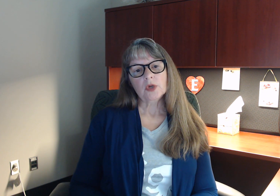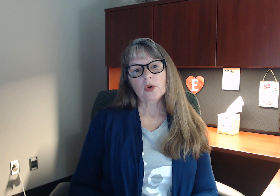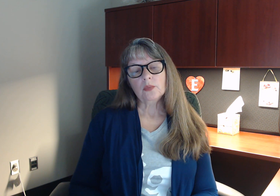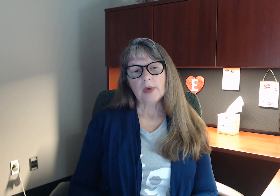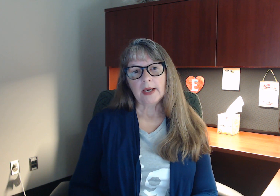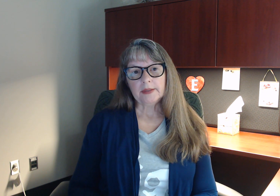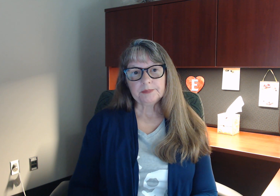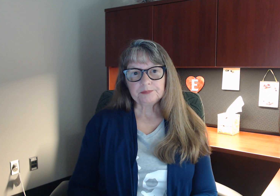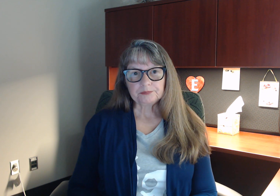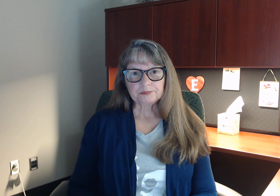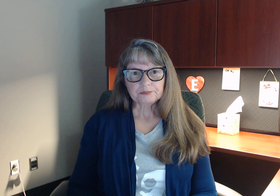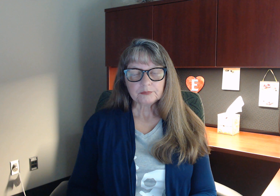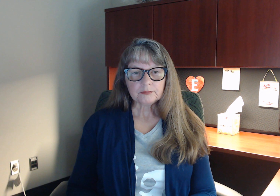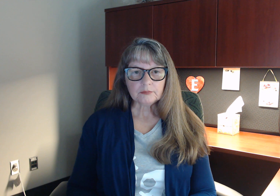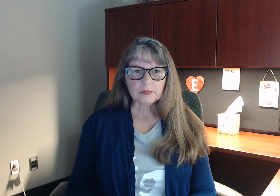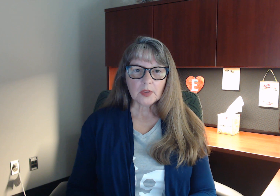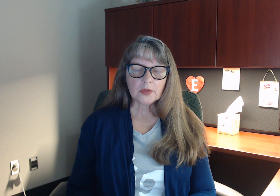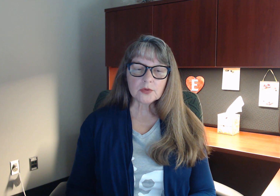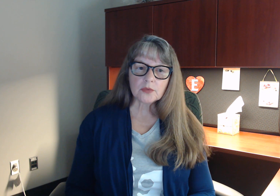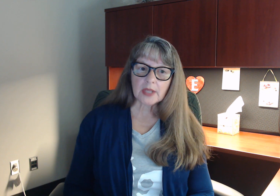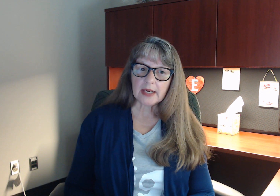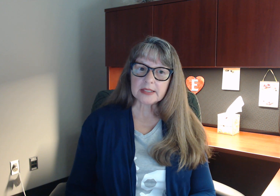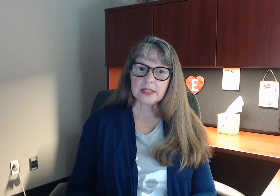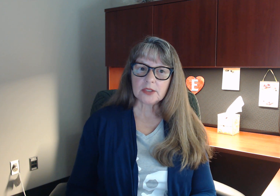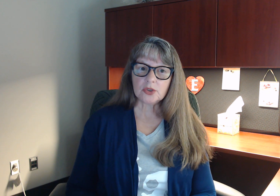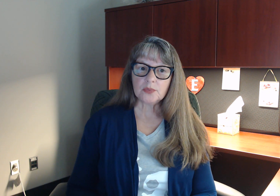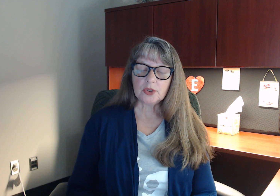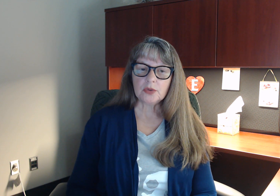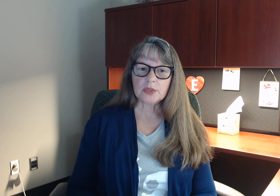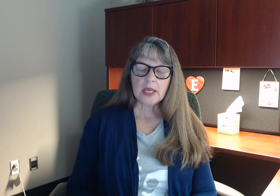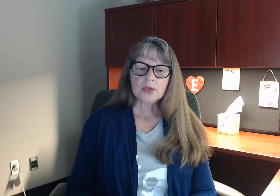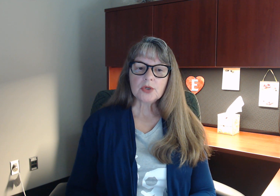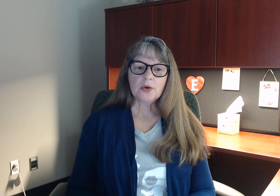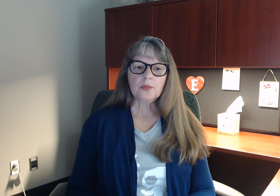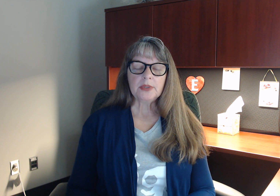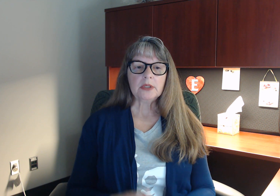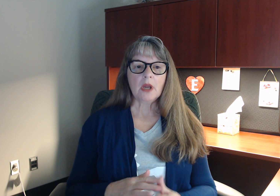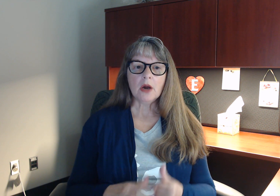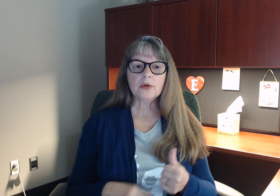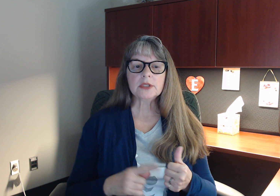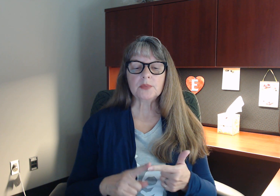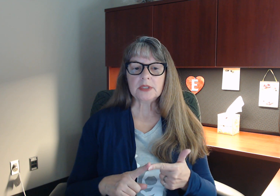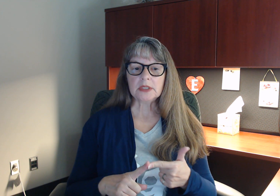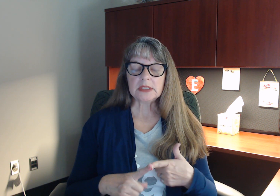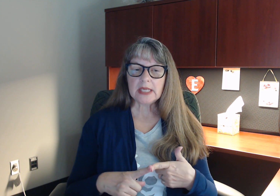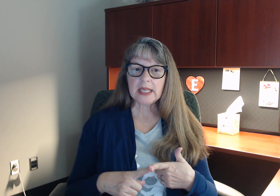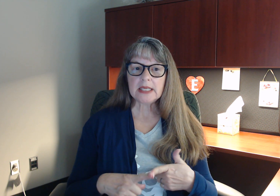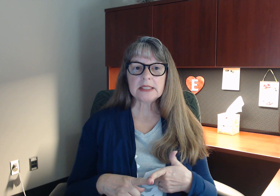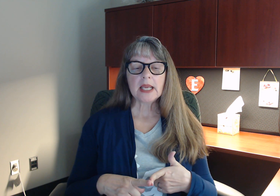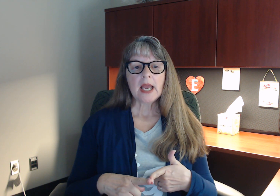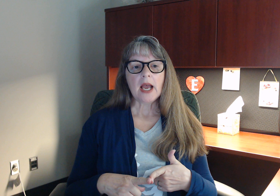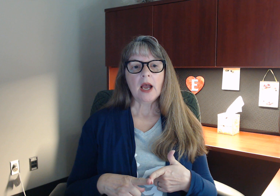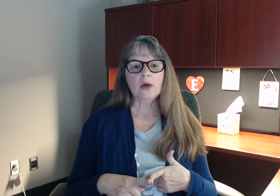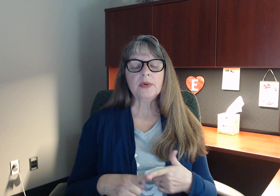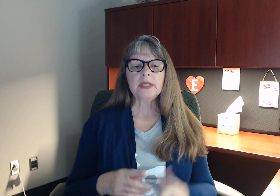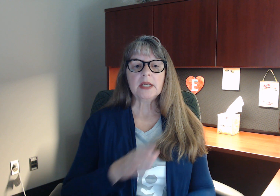So, those are the kind of signs that you would use. So we did Congress, we did Senate, we did a